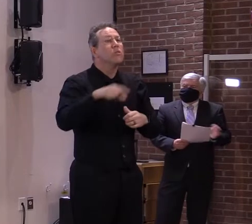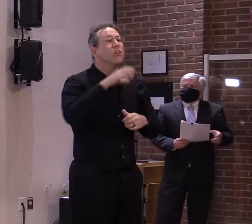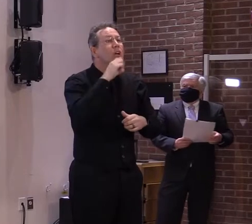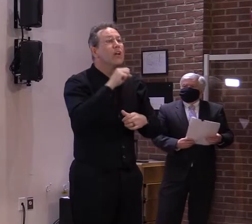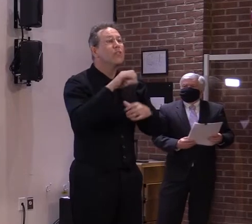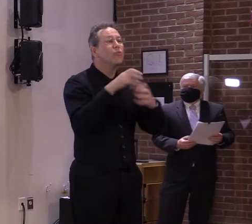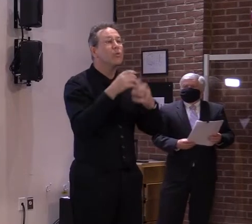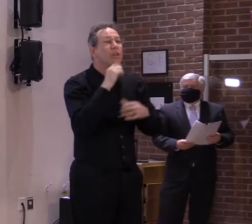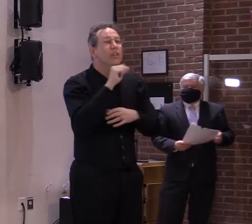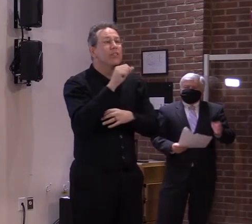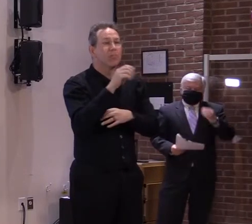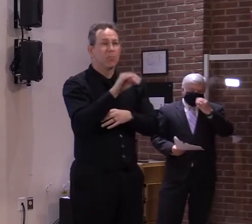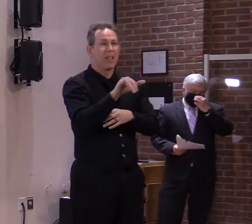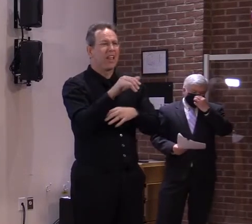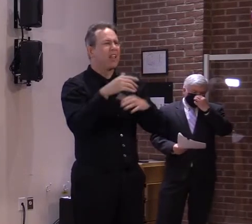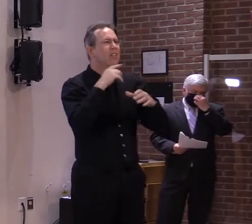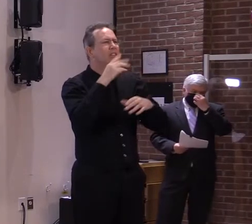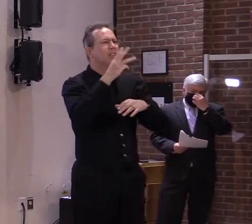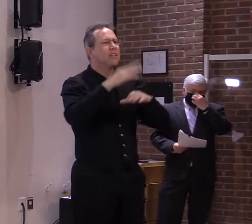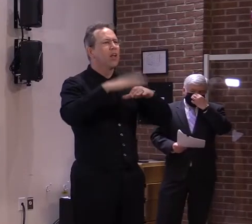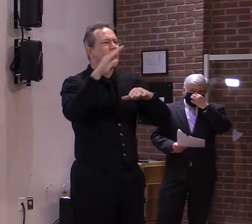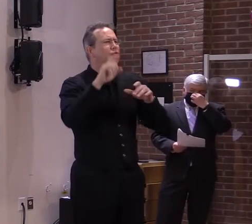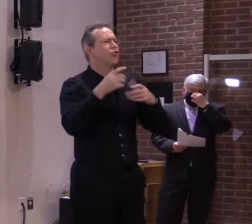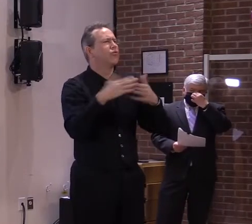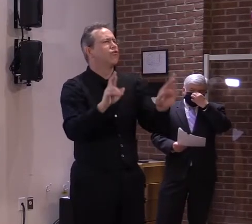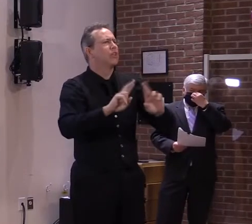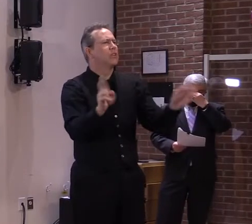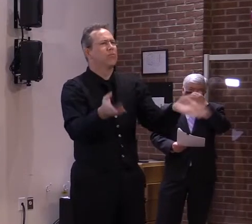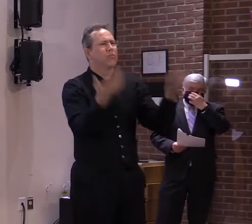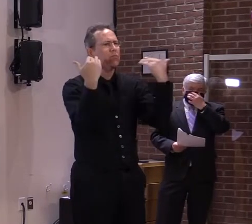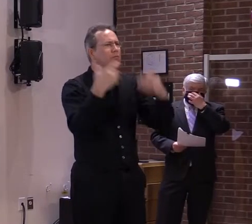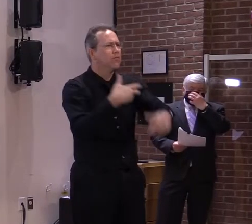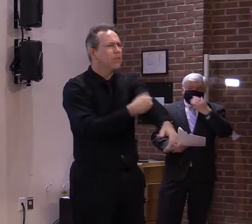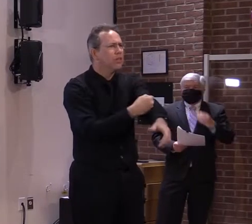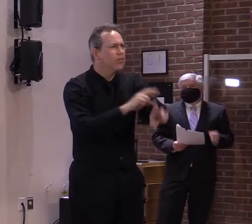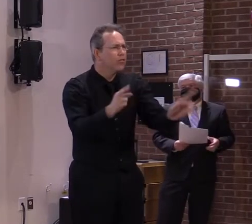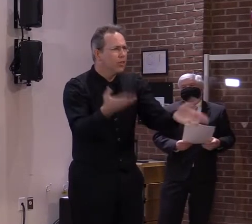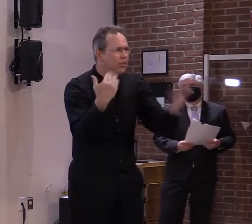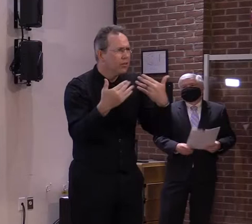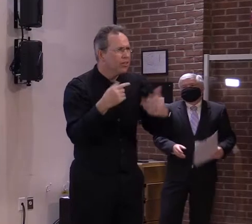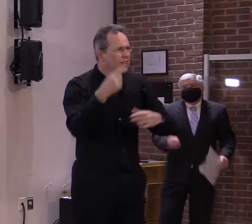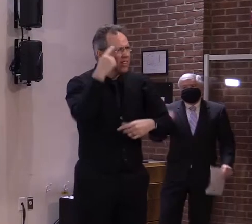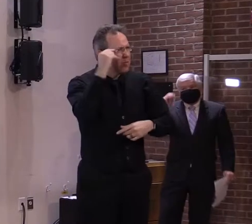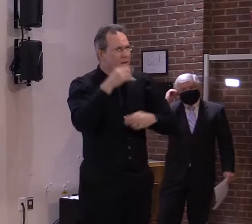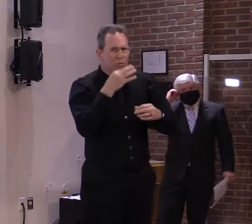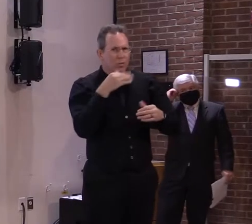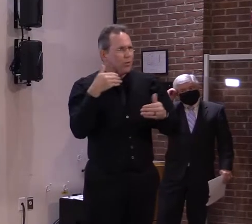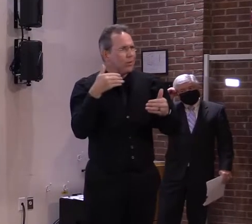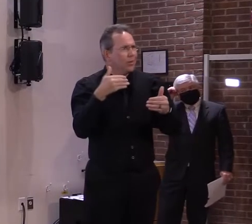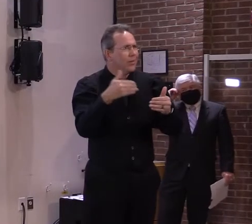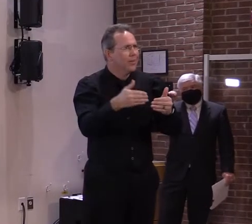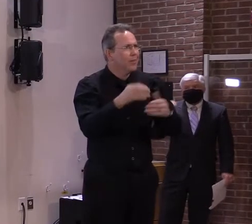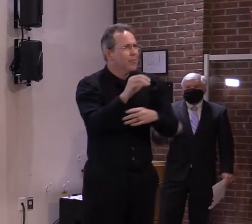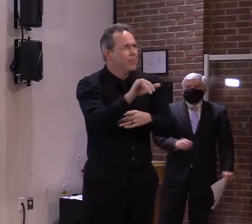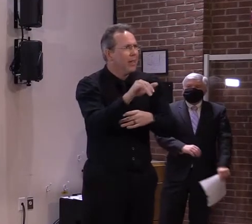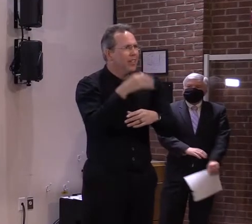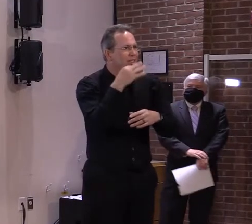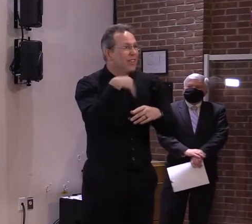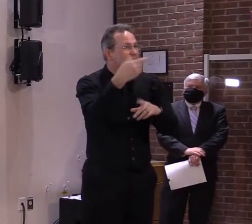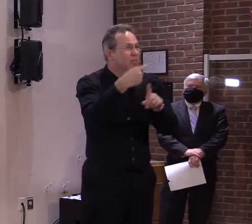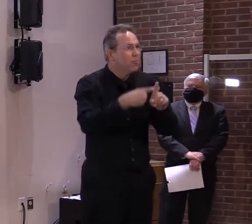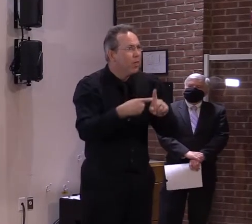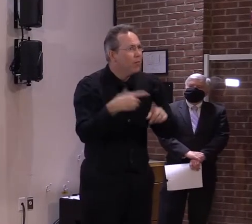think about that for a moment. 14 months after the virus hit our state, we could have 2/3